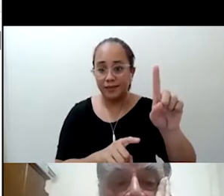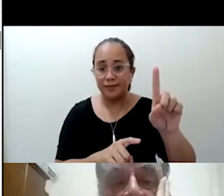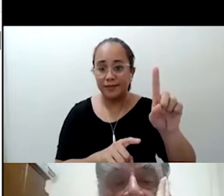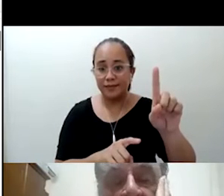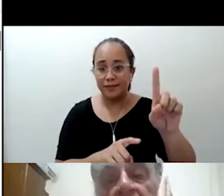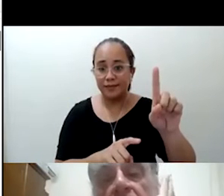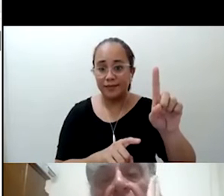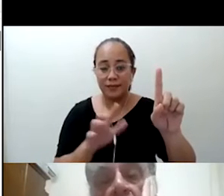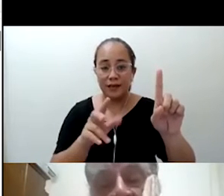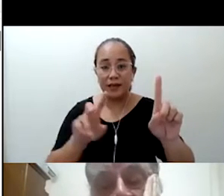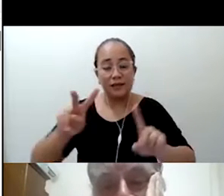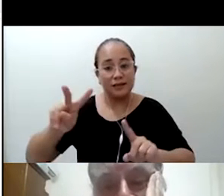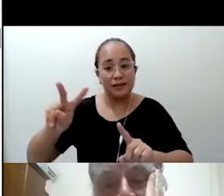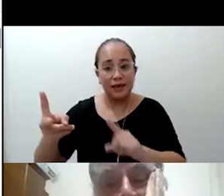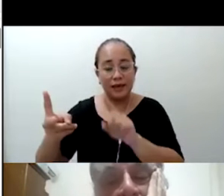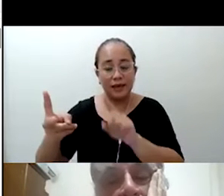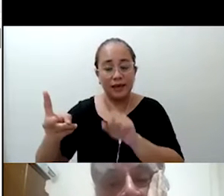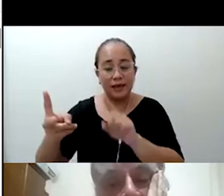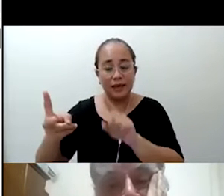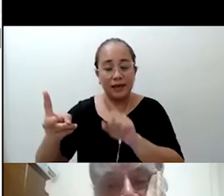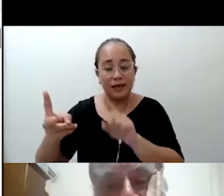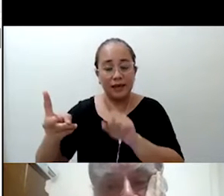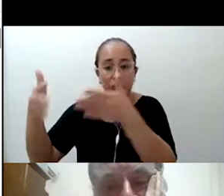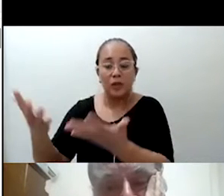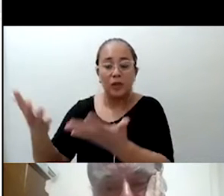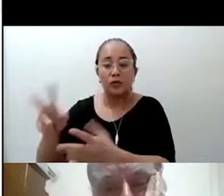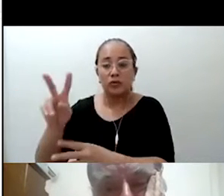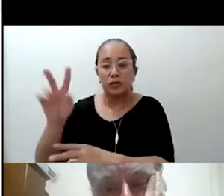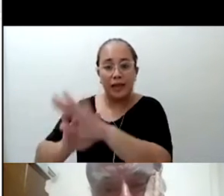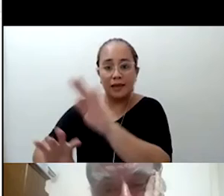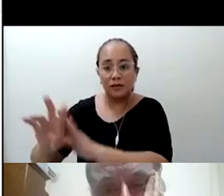And the second part will focus primarily on two-handed signs.